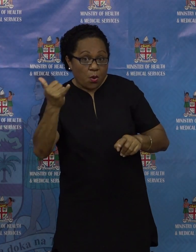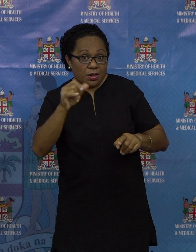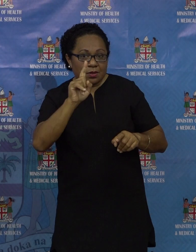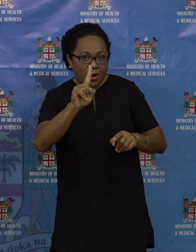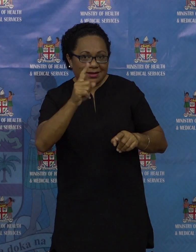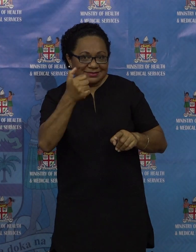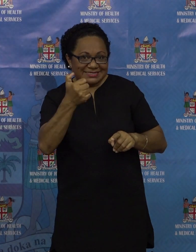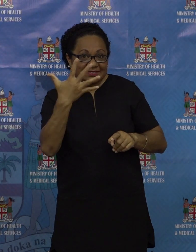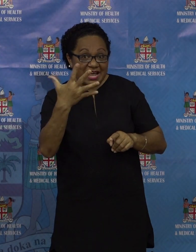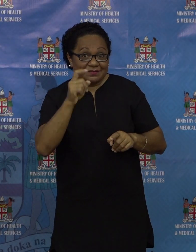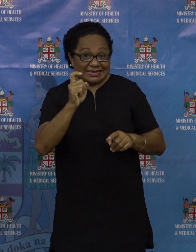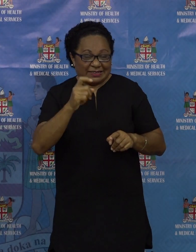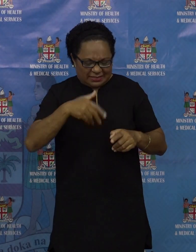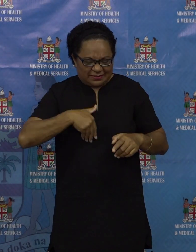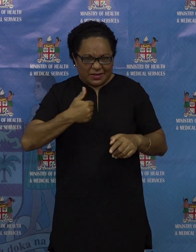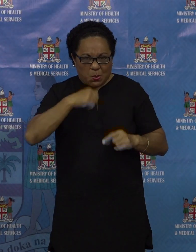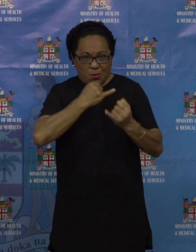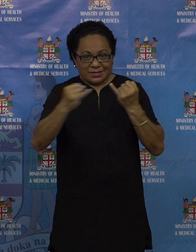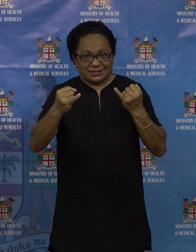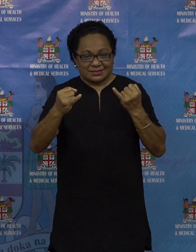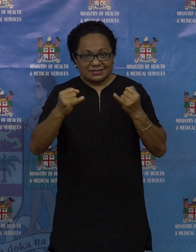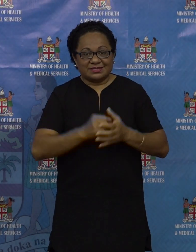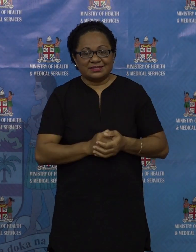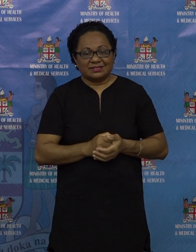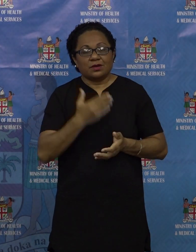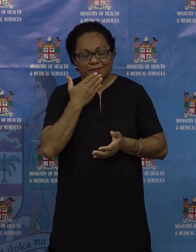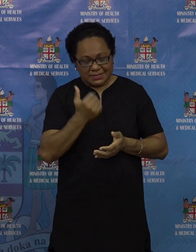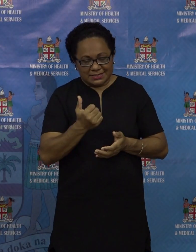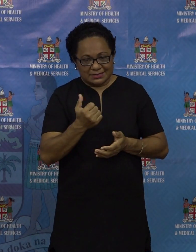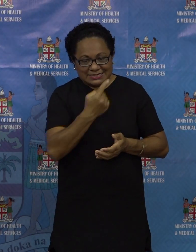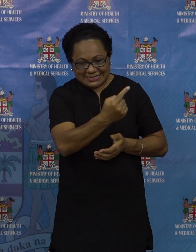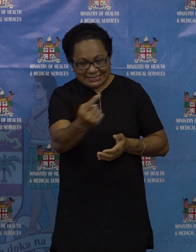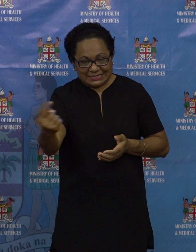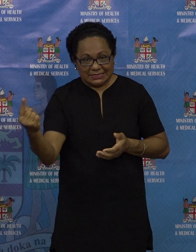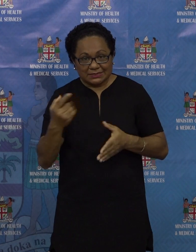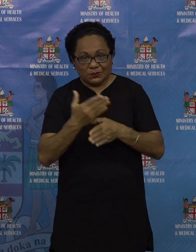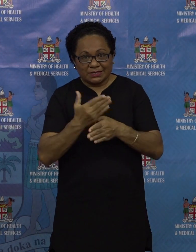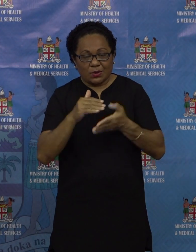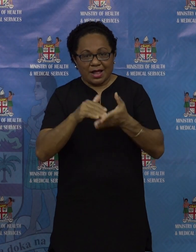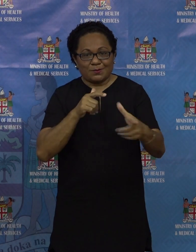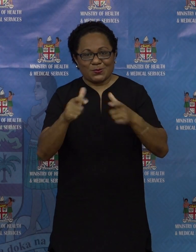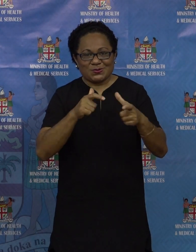symptoms. We all need to do our part to contain the spread of the virus. Without value.